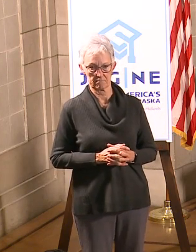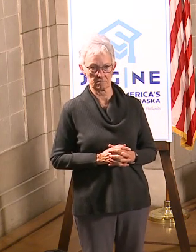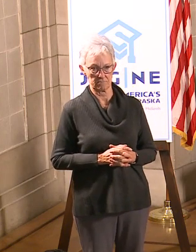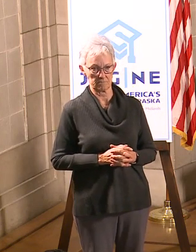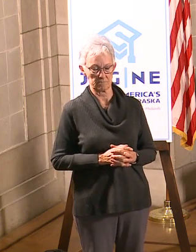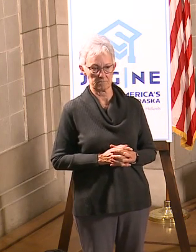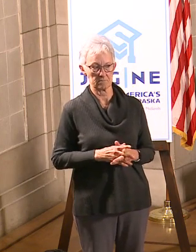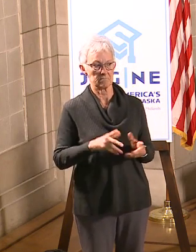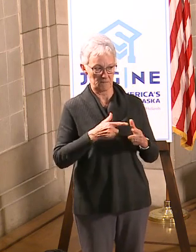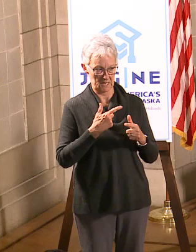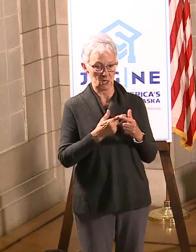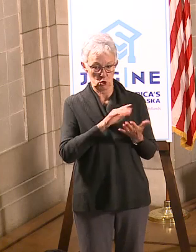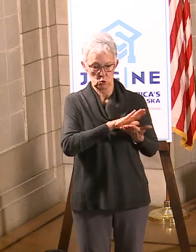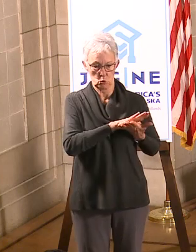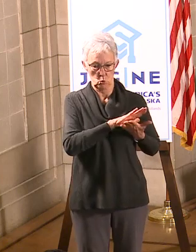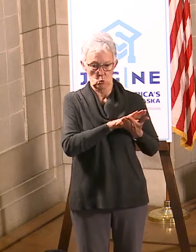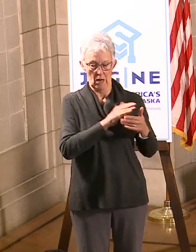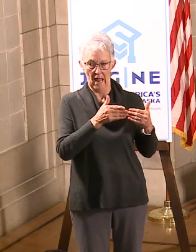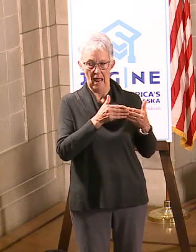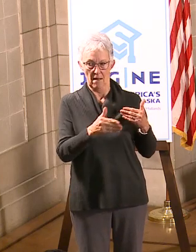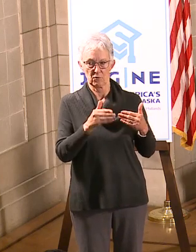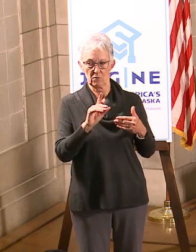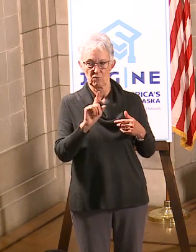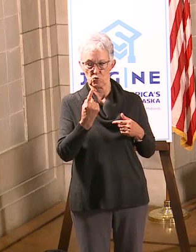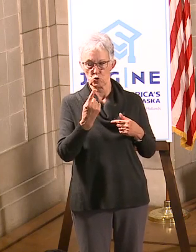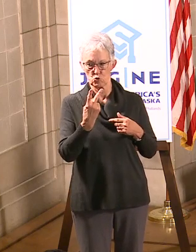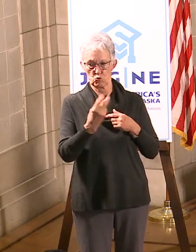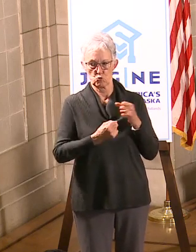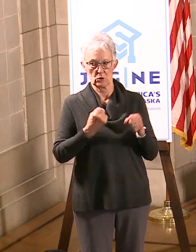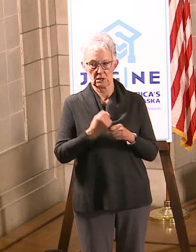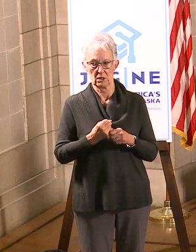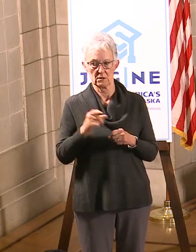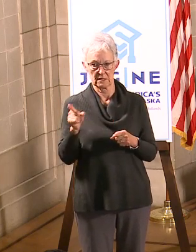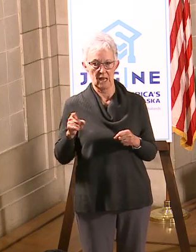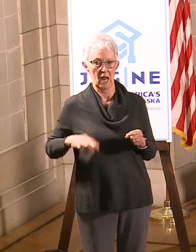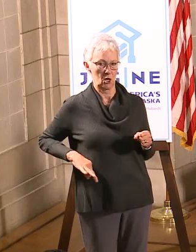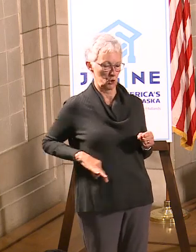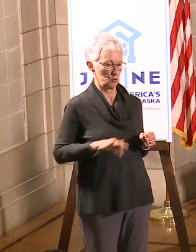And then the schools, after the first 2 years, also contribute to the program.